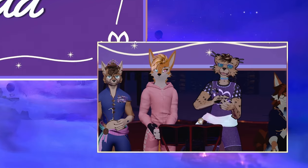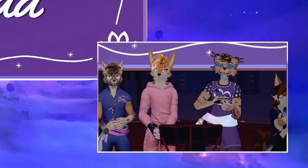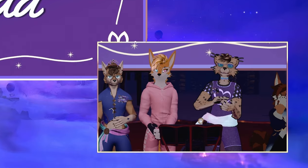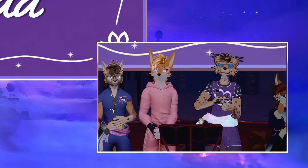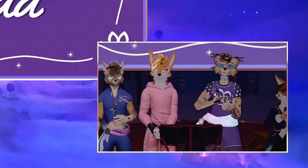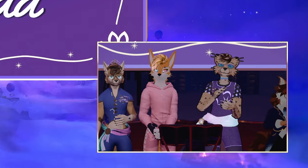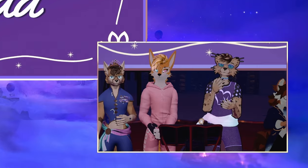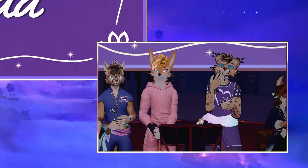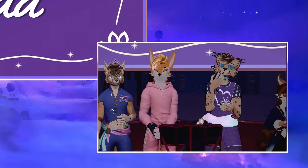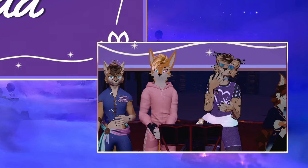The sign for bad.